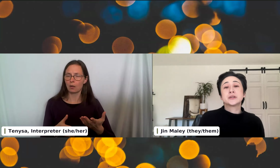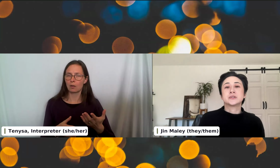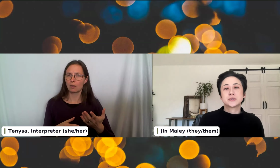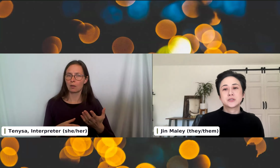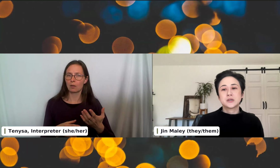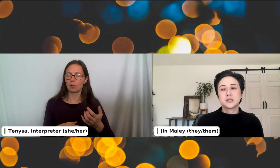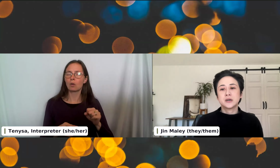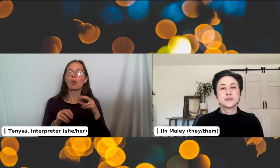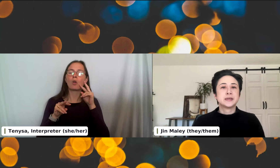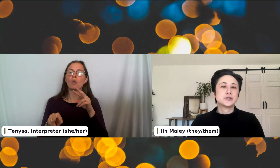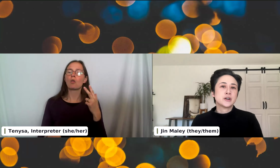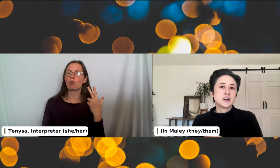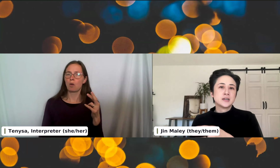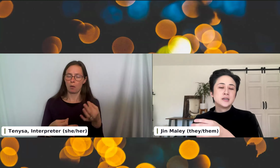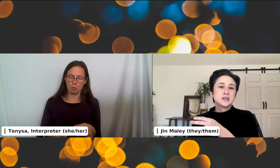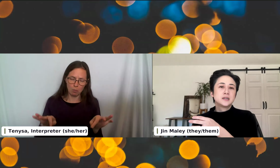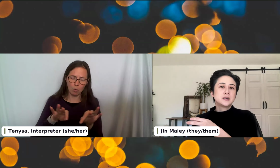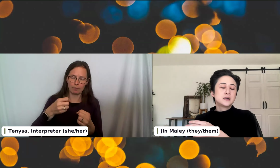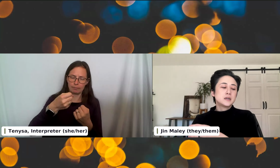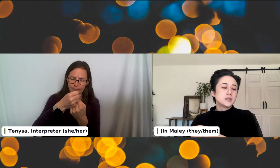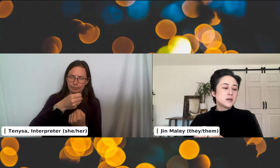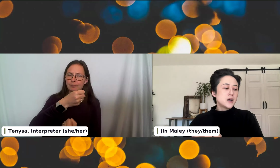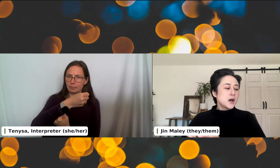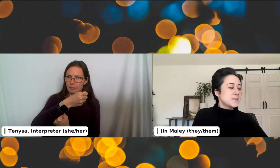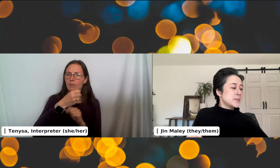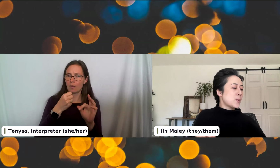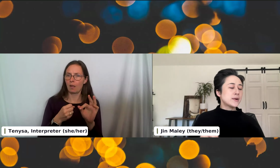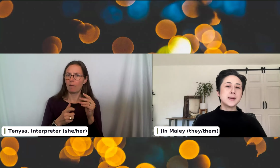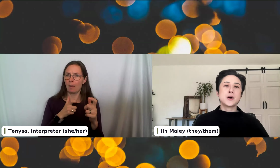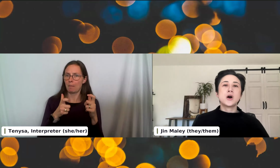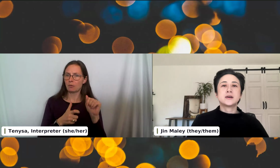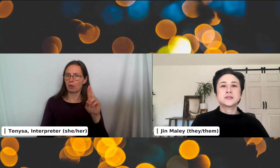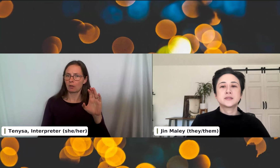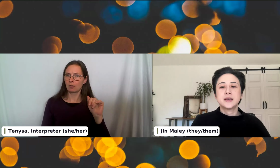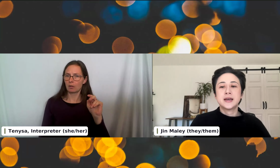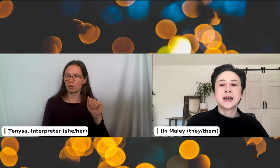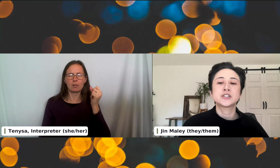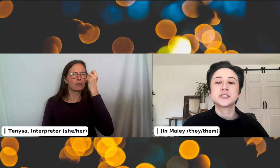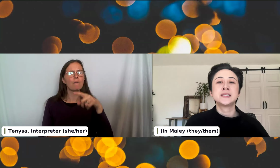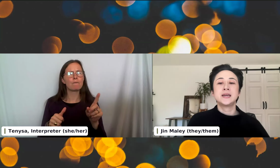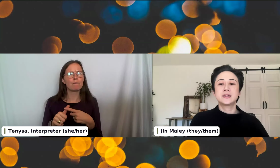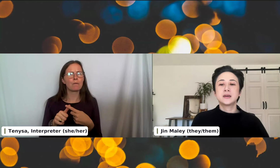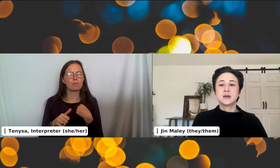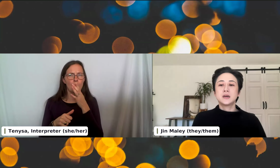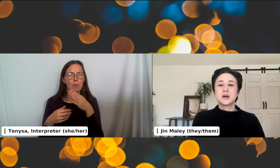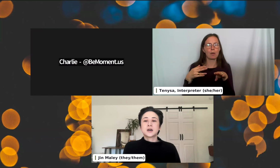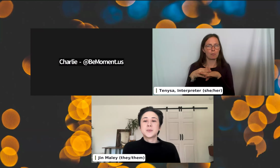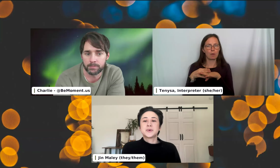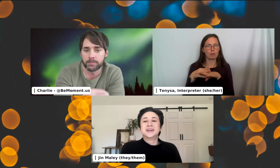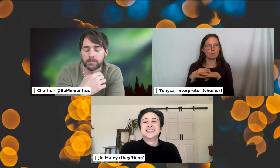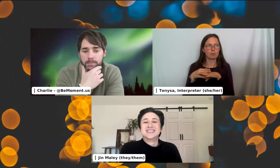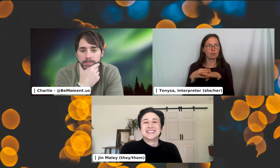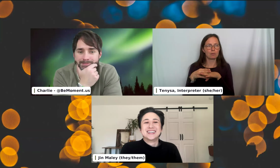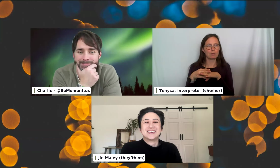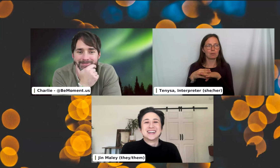3 pillars of the major arcana. But why don't I pause and actually take a